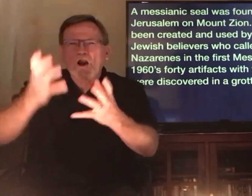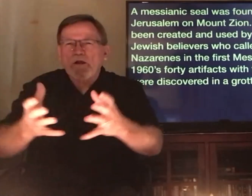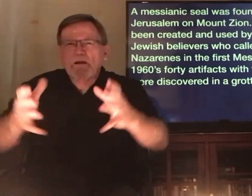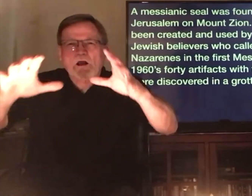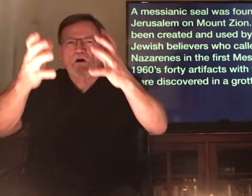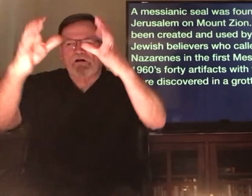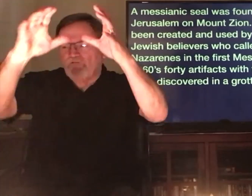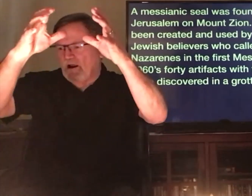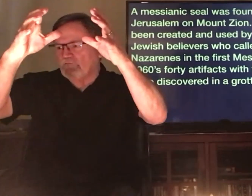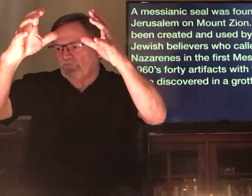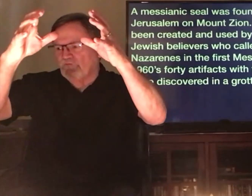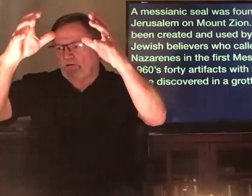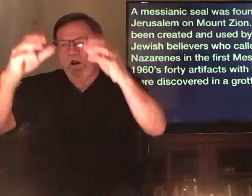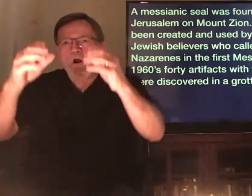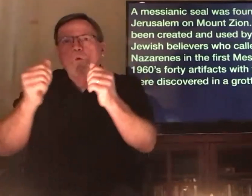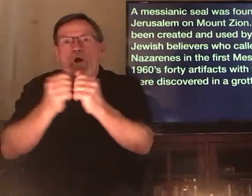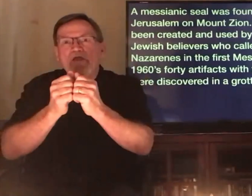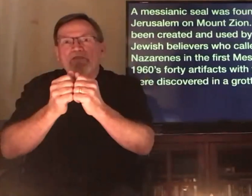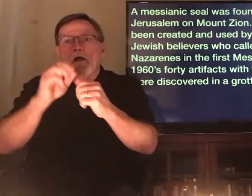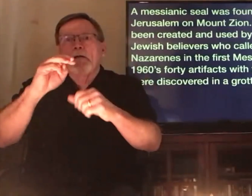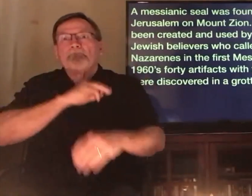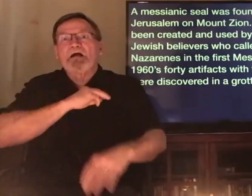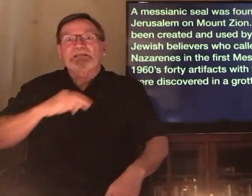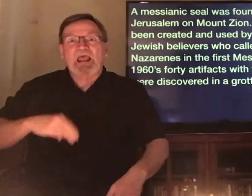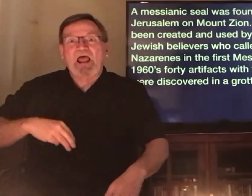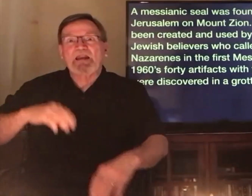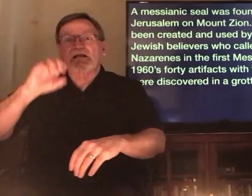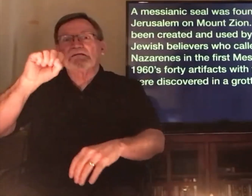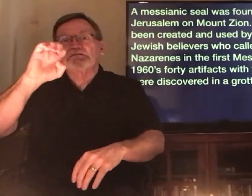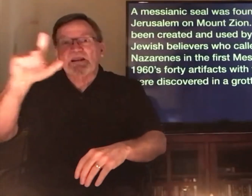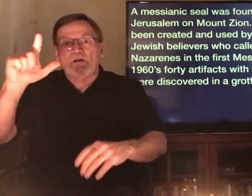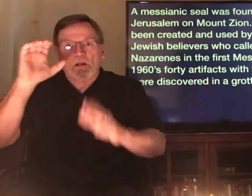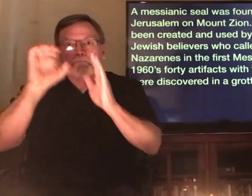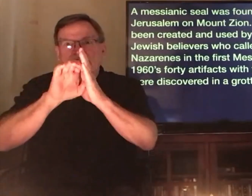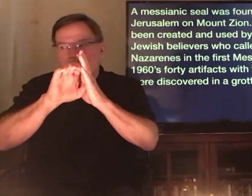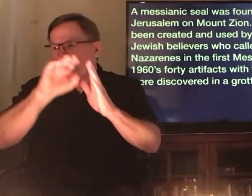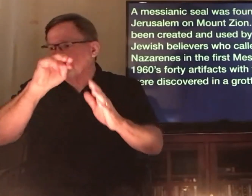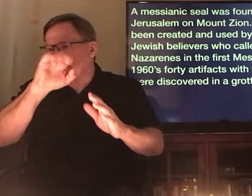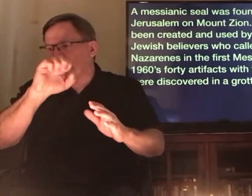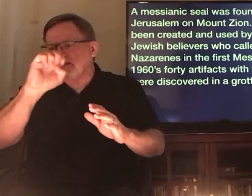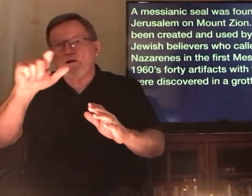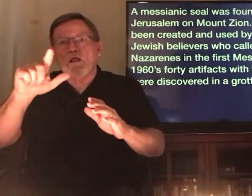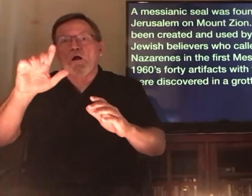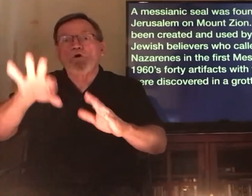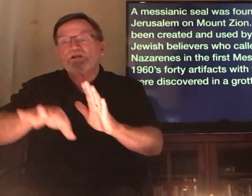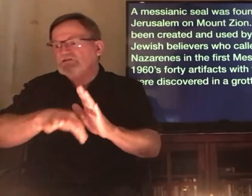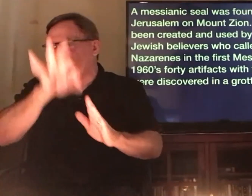this plus that equal this. That